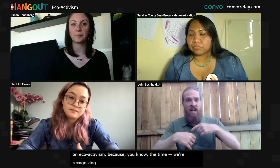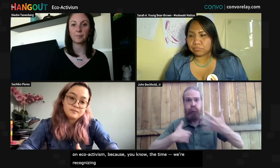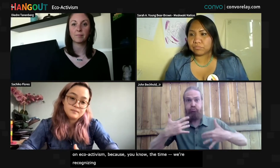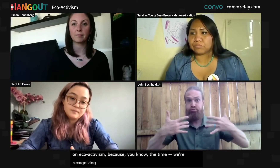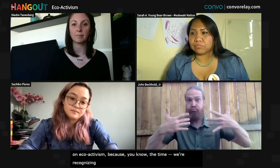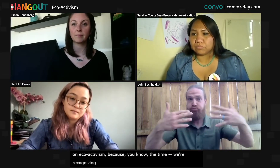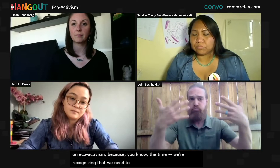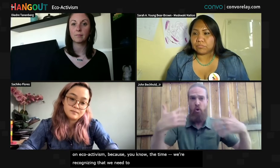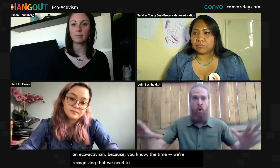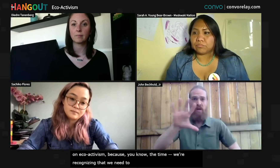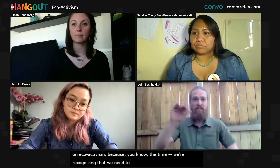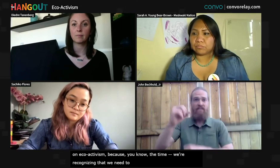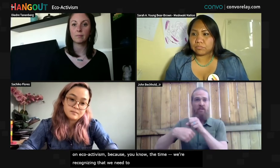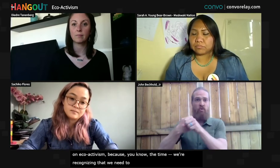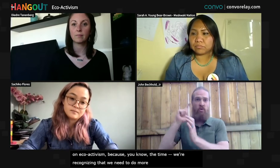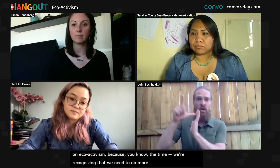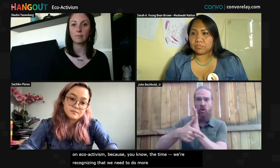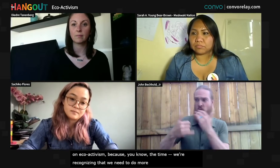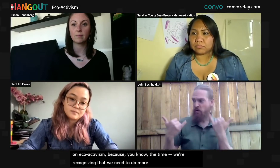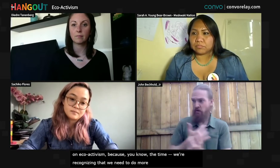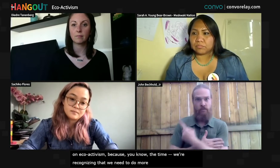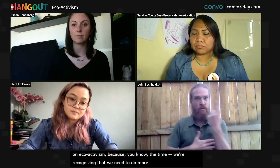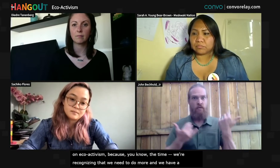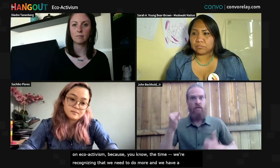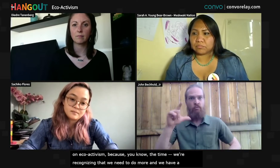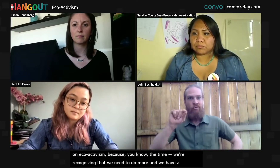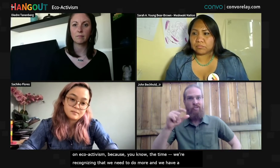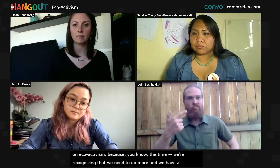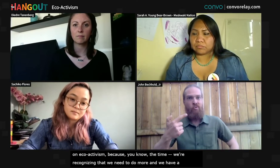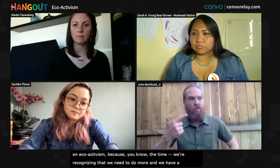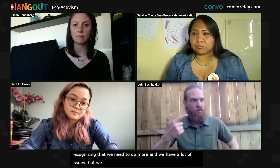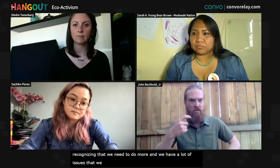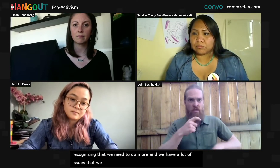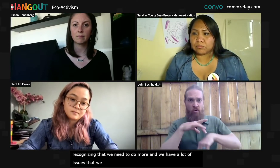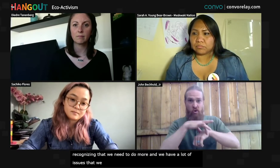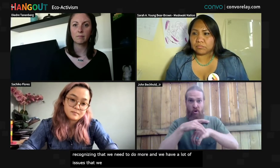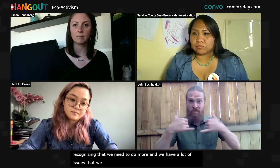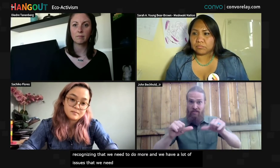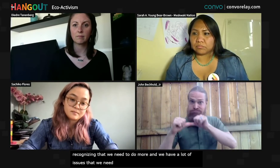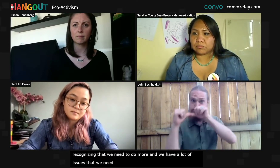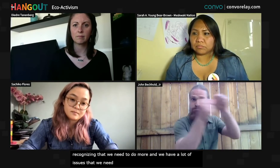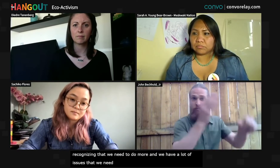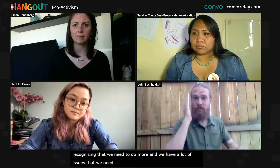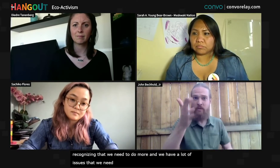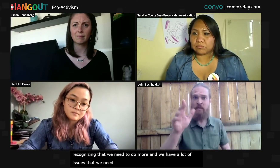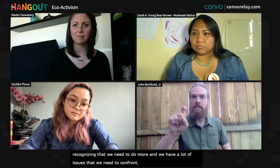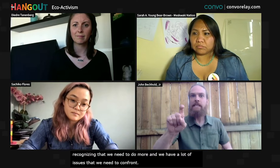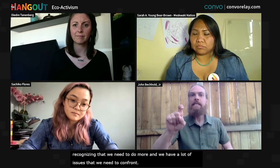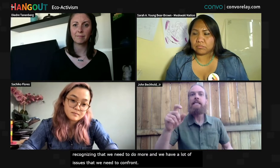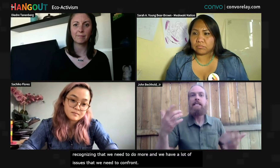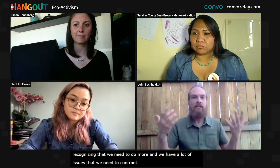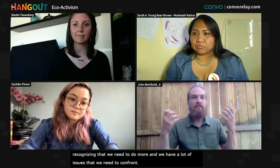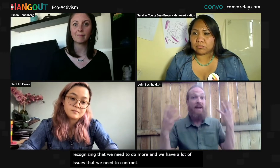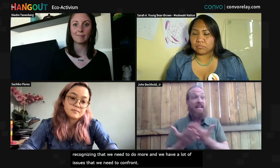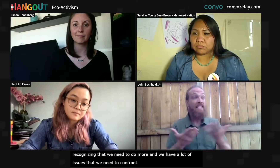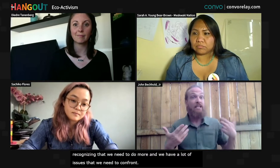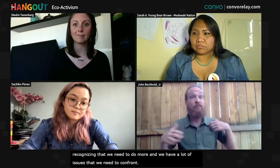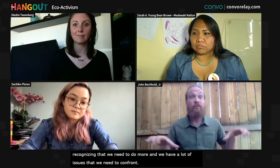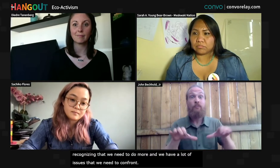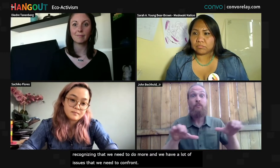and we have a lot of issues we need to confront. in 2020, we wonder how long is this